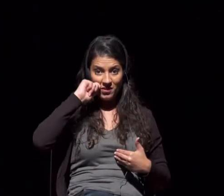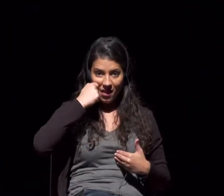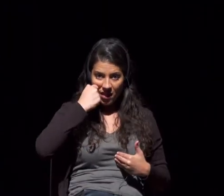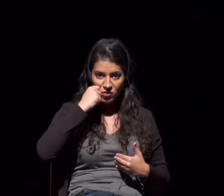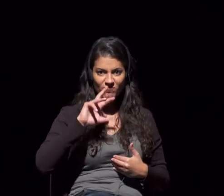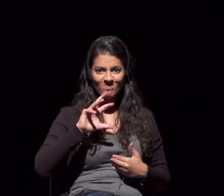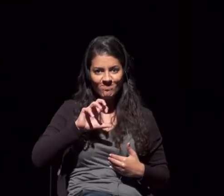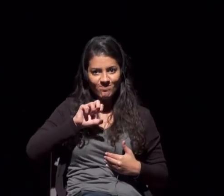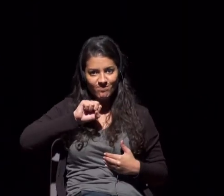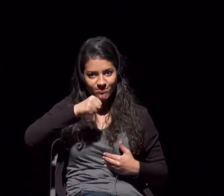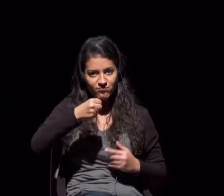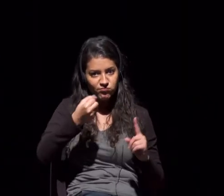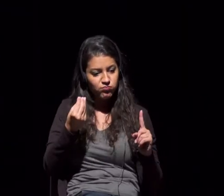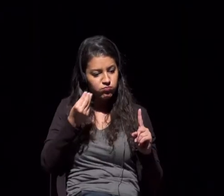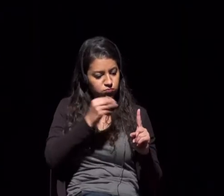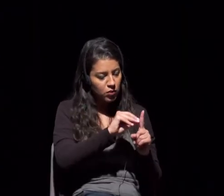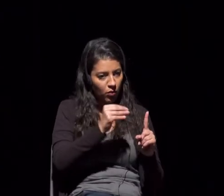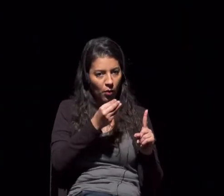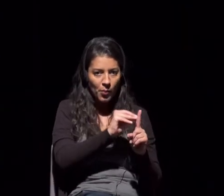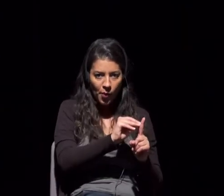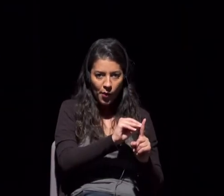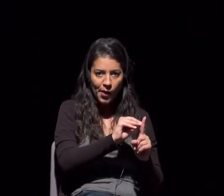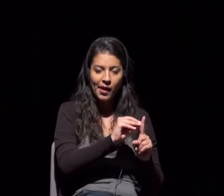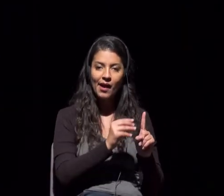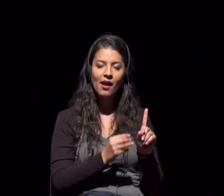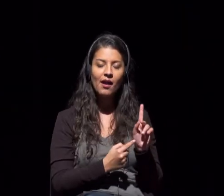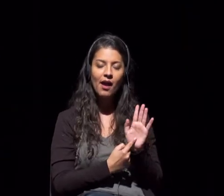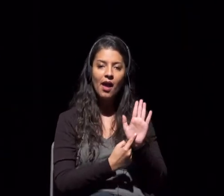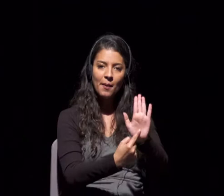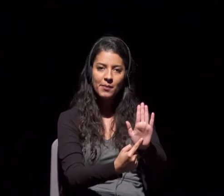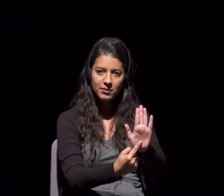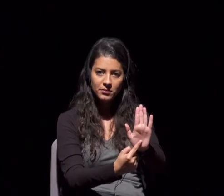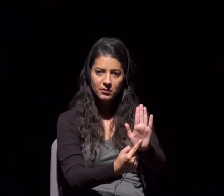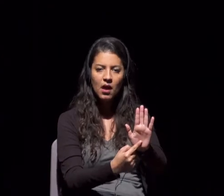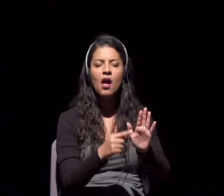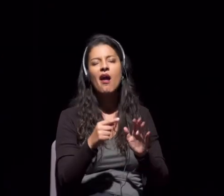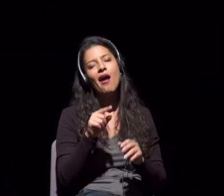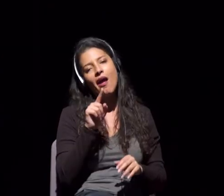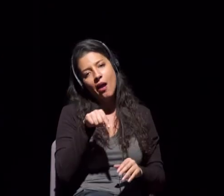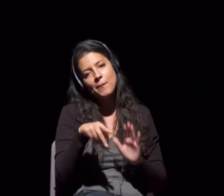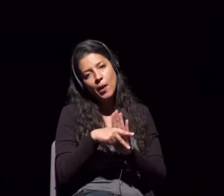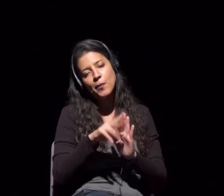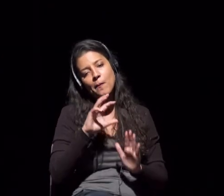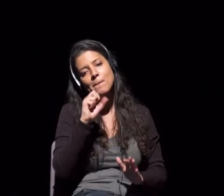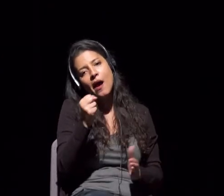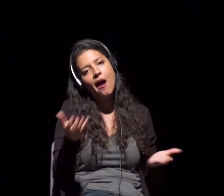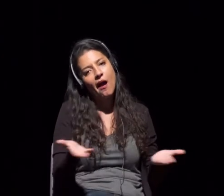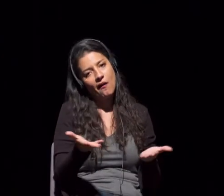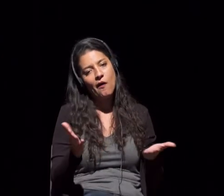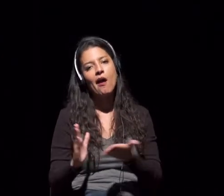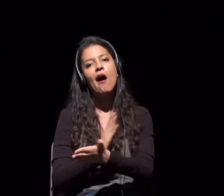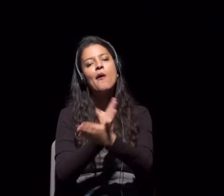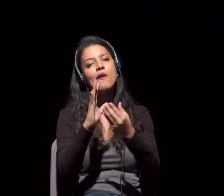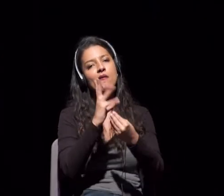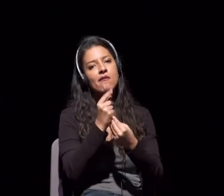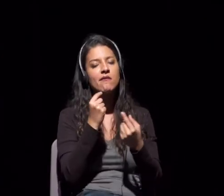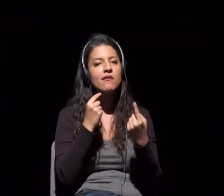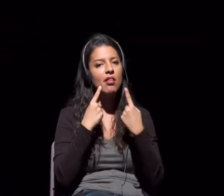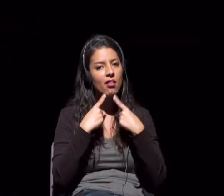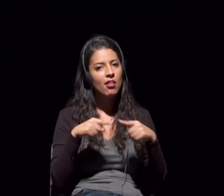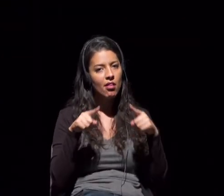patriarchal constructions of masculinity, which artists are now critiquing through the lens of gender and sexuality.